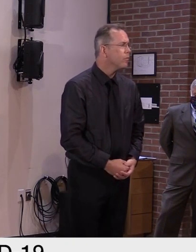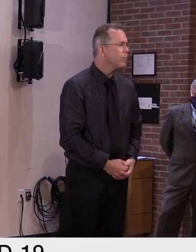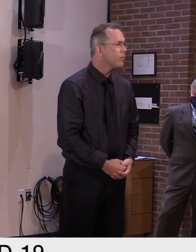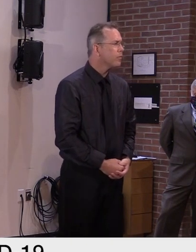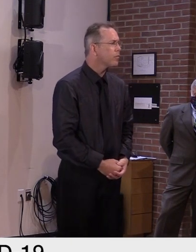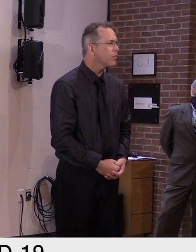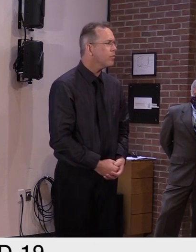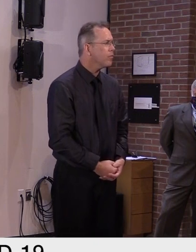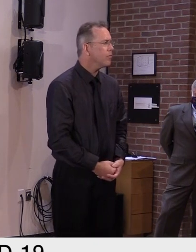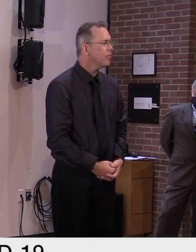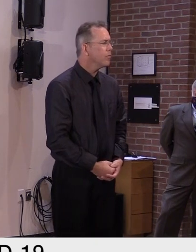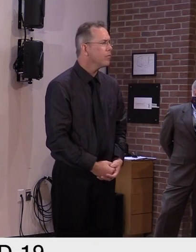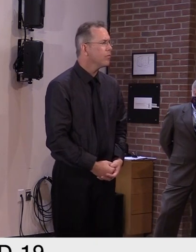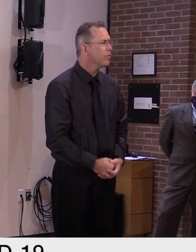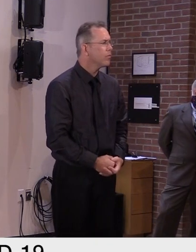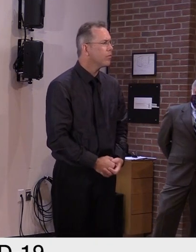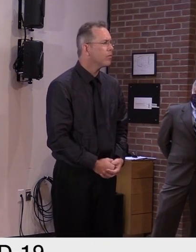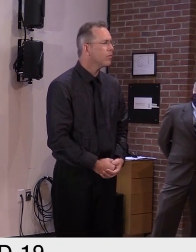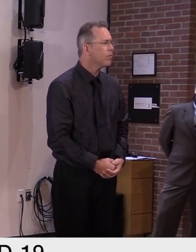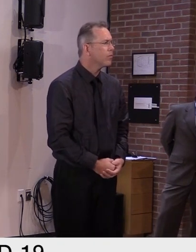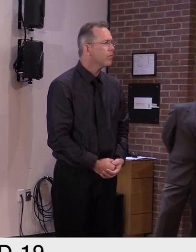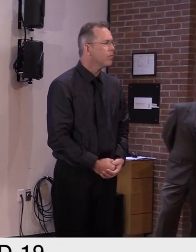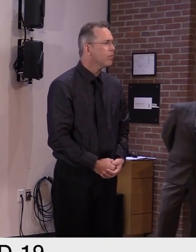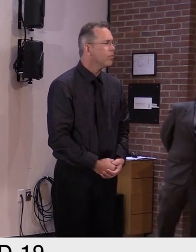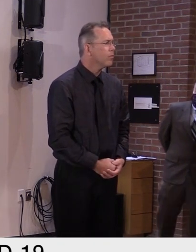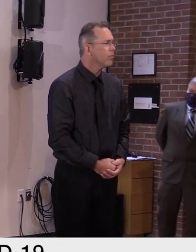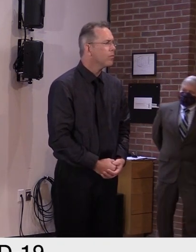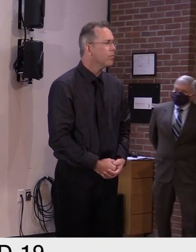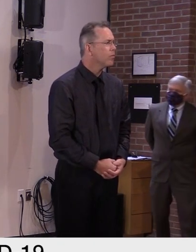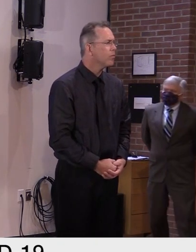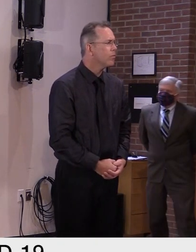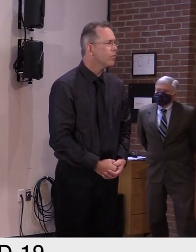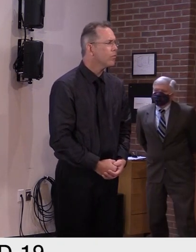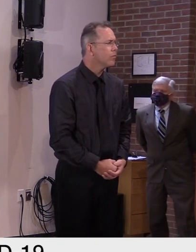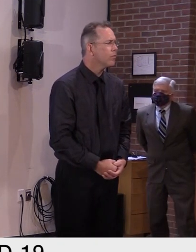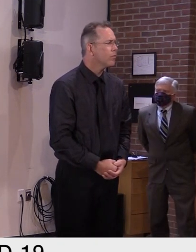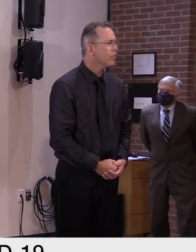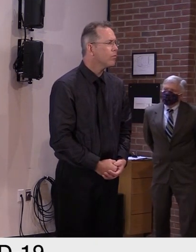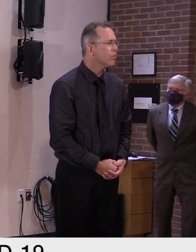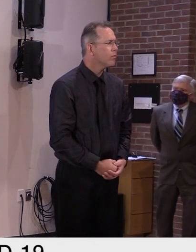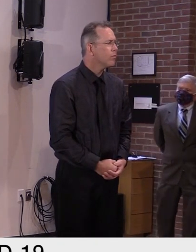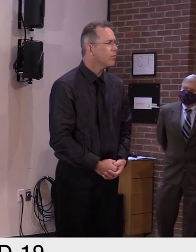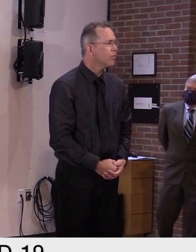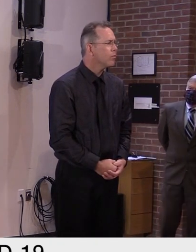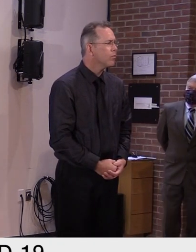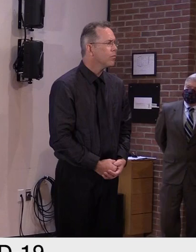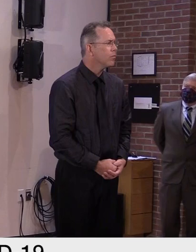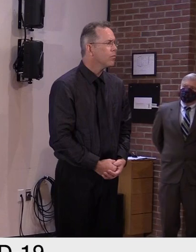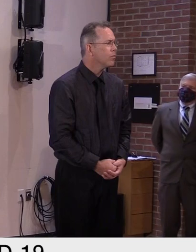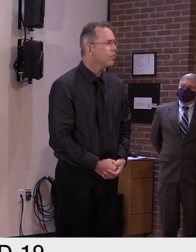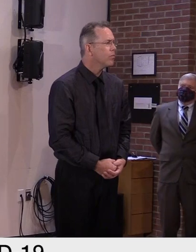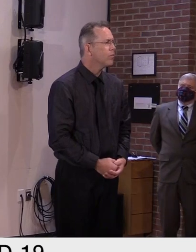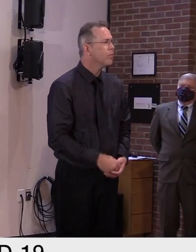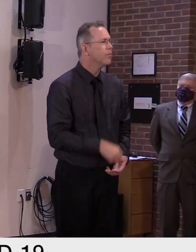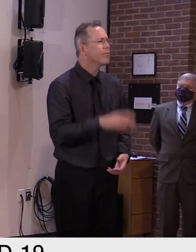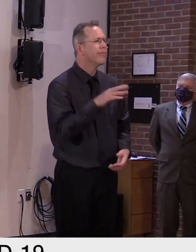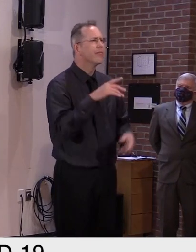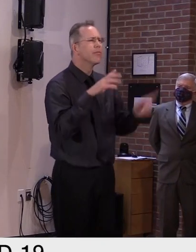changes, how those changes affect Vermont, the way Vermont looks at other states' infection rates.